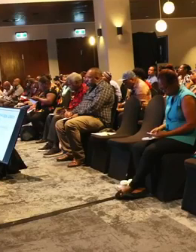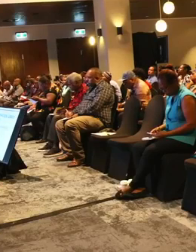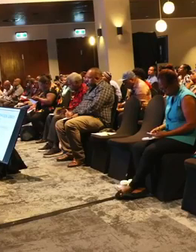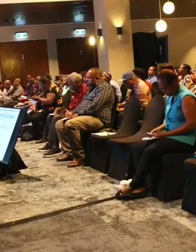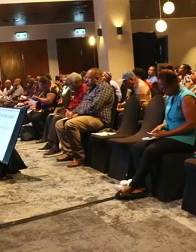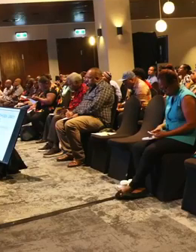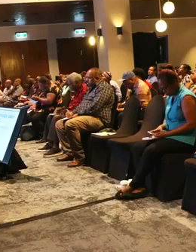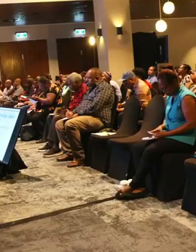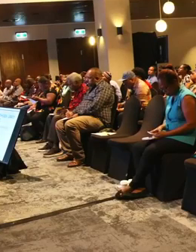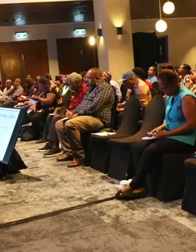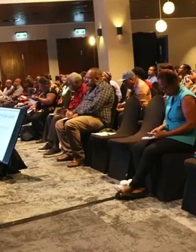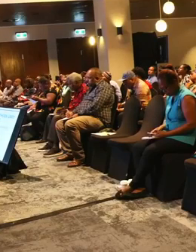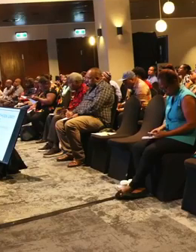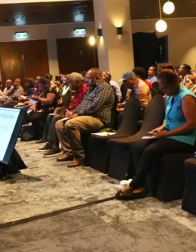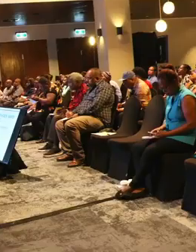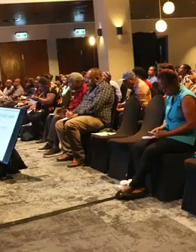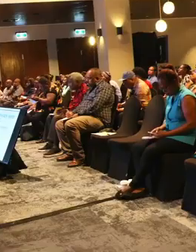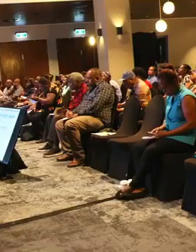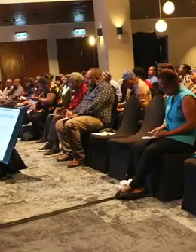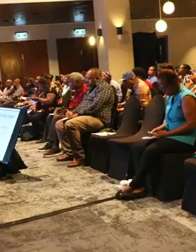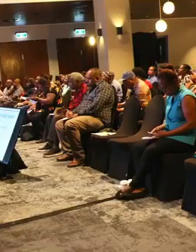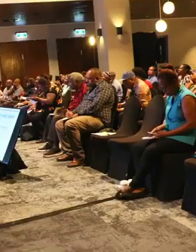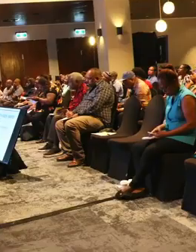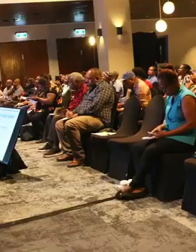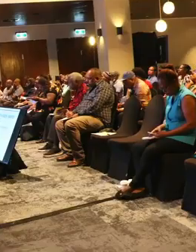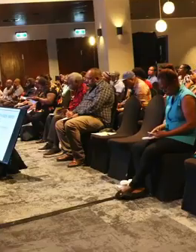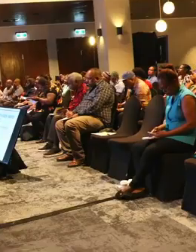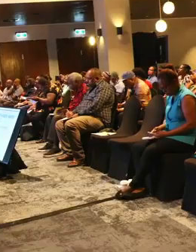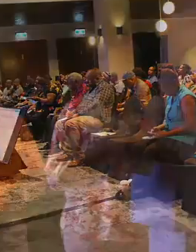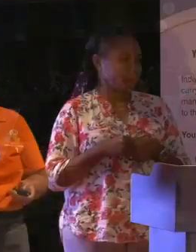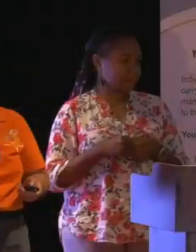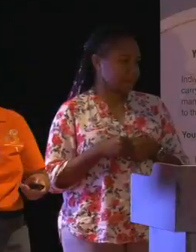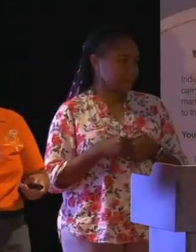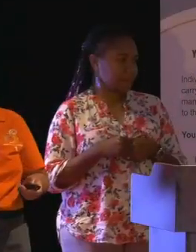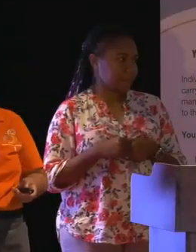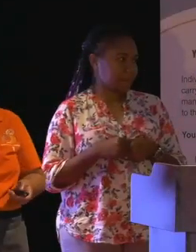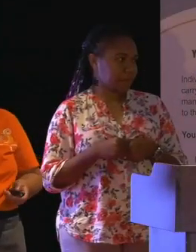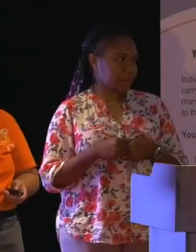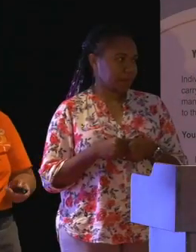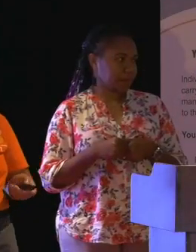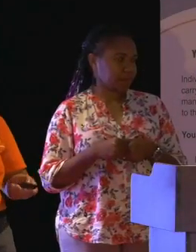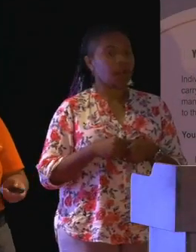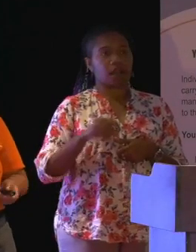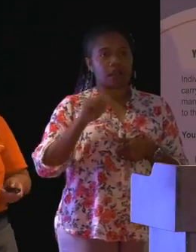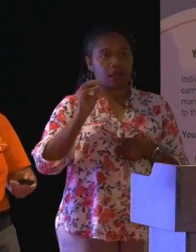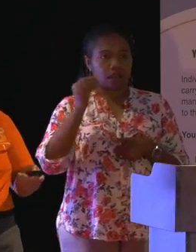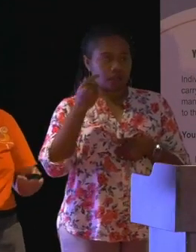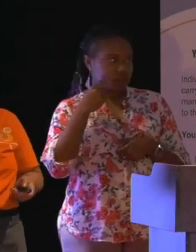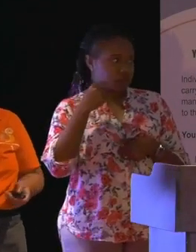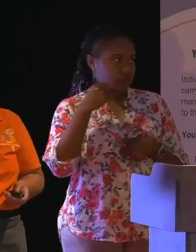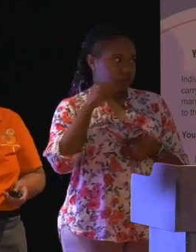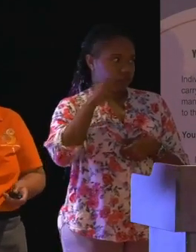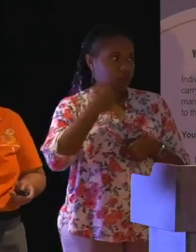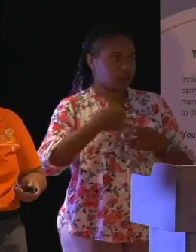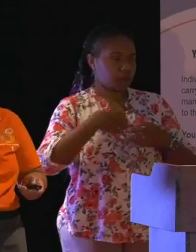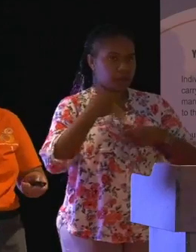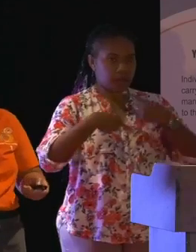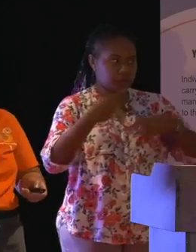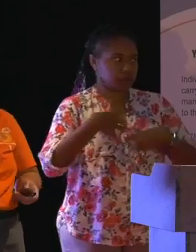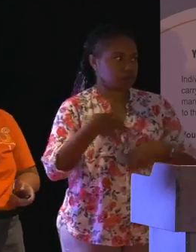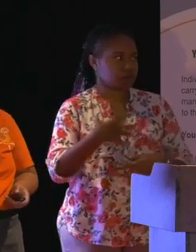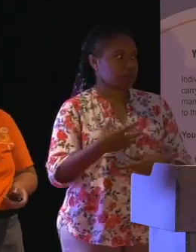further the types of payment methods, so please pay close attention. CATS